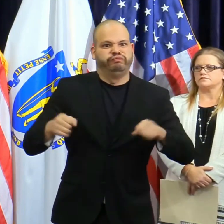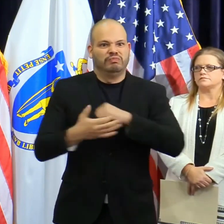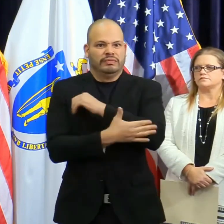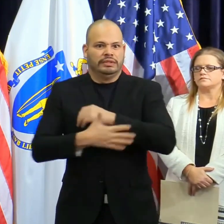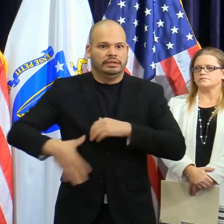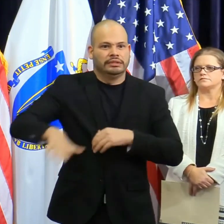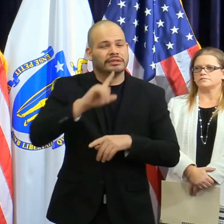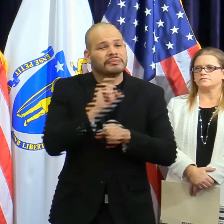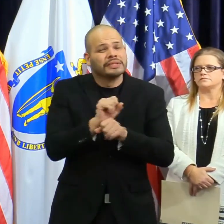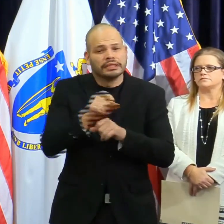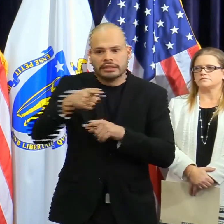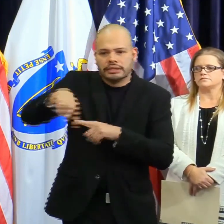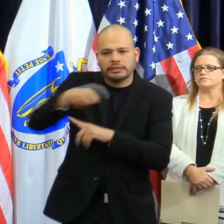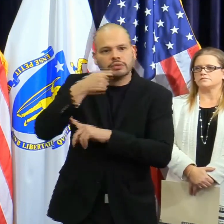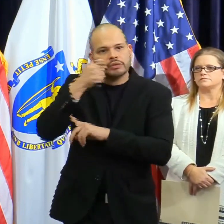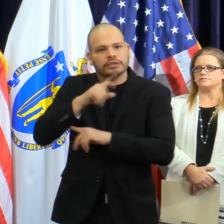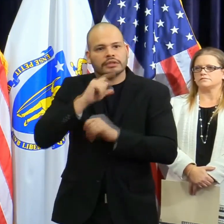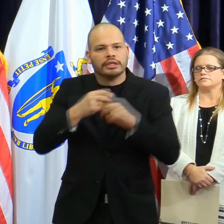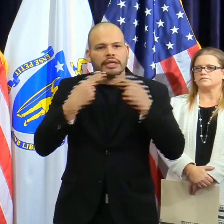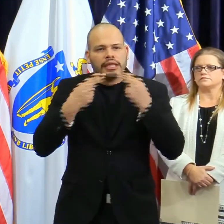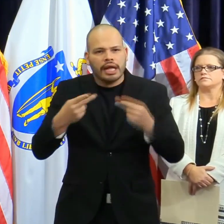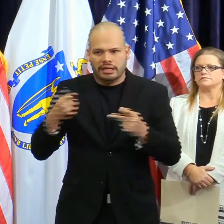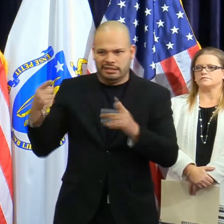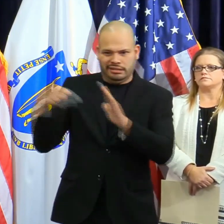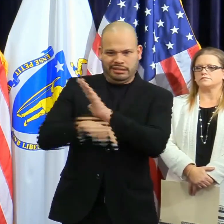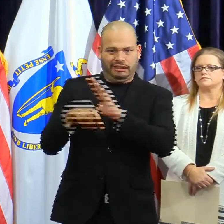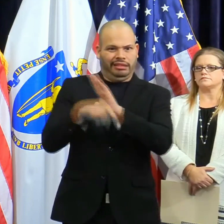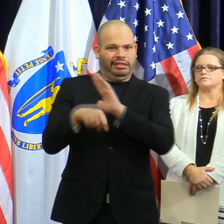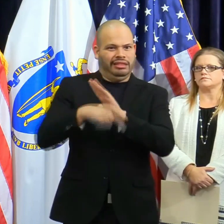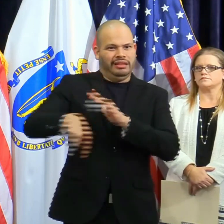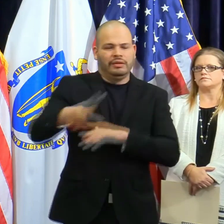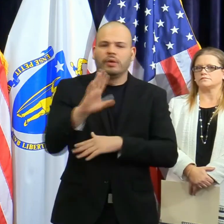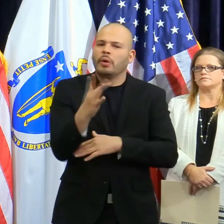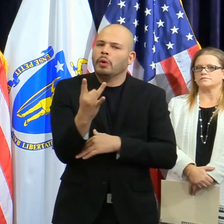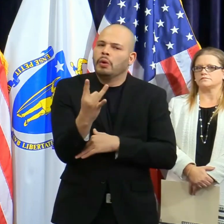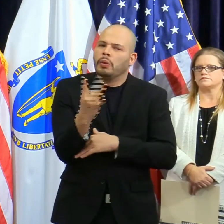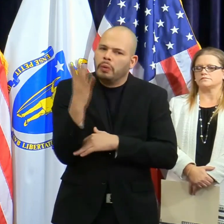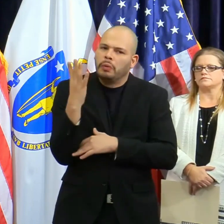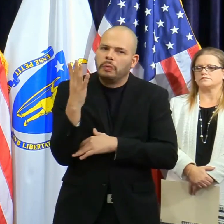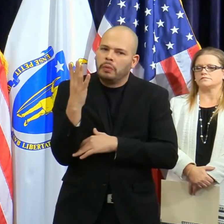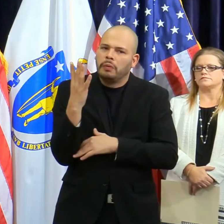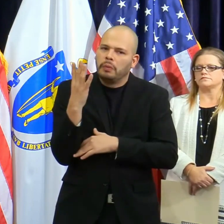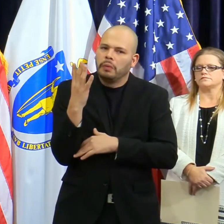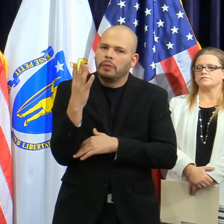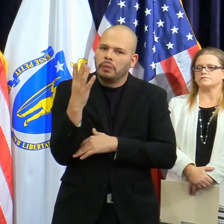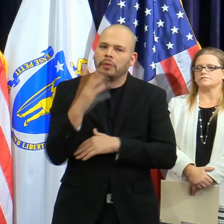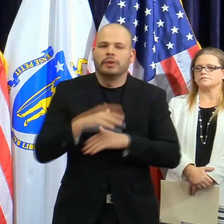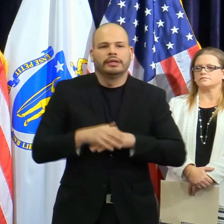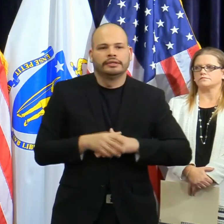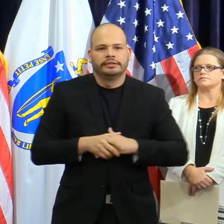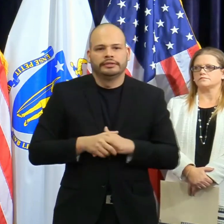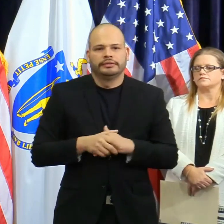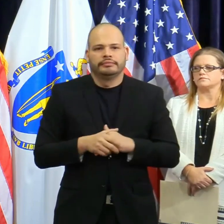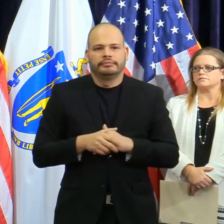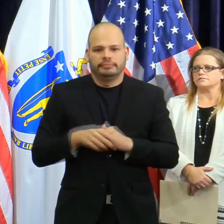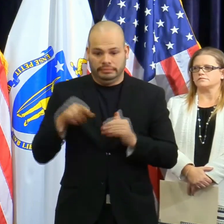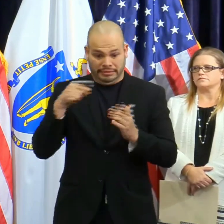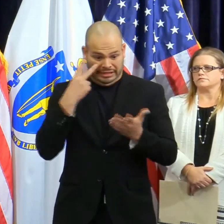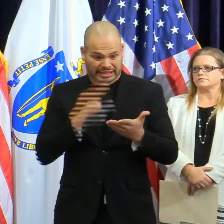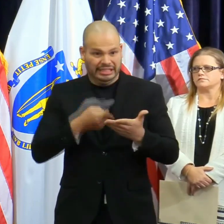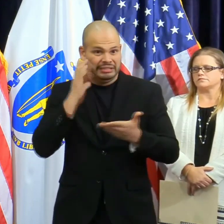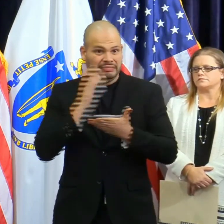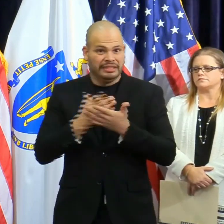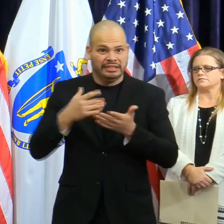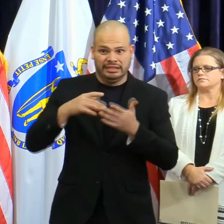are being killed and bloodied. The images of parents cradling children, seeking safety in underground